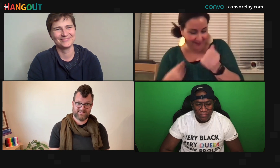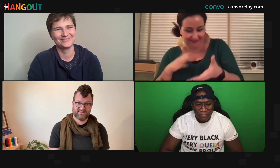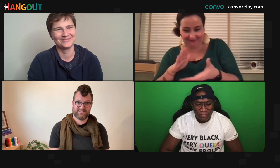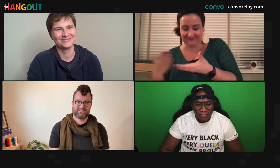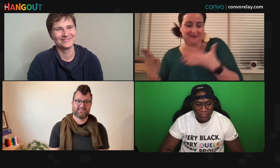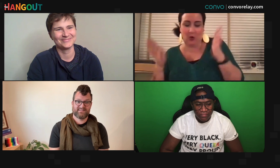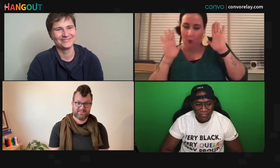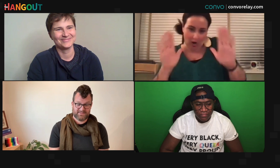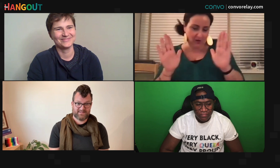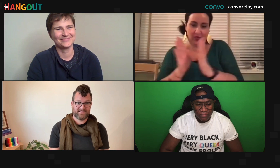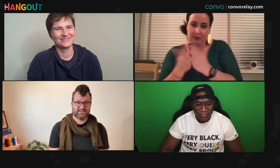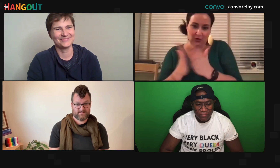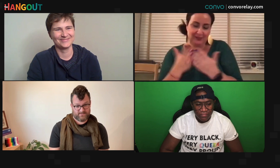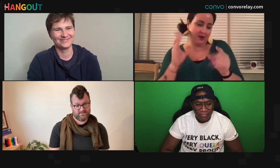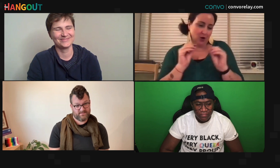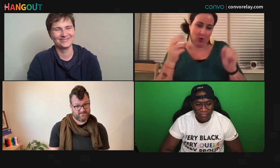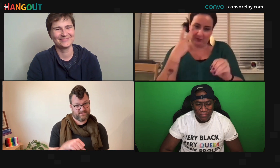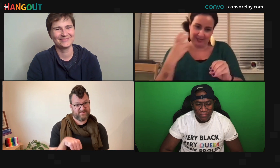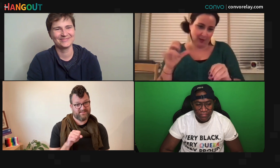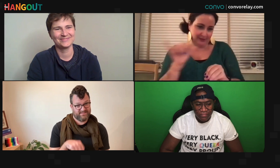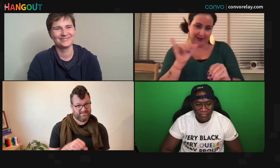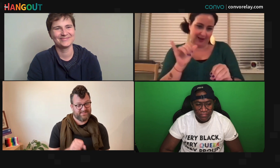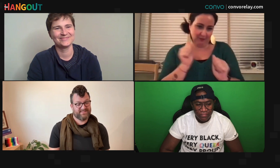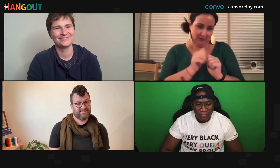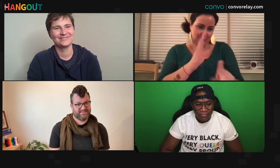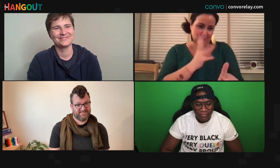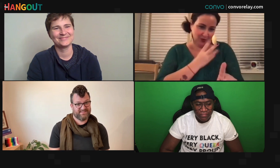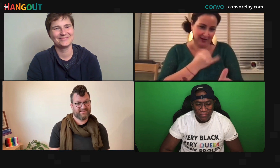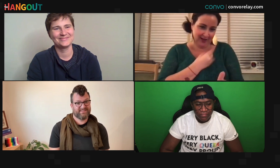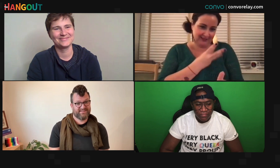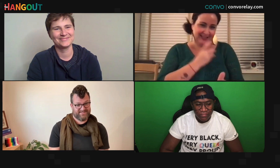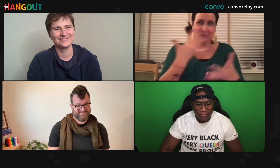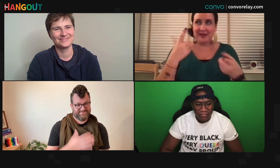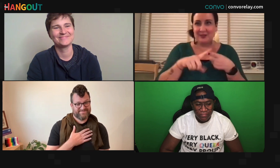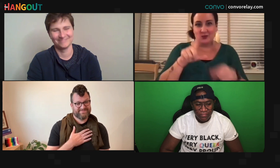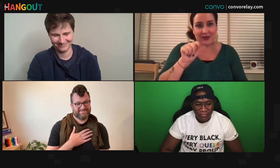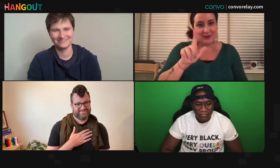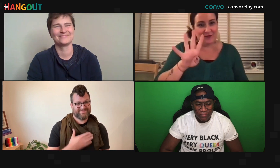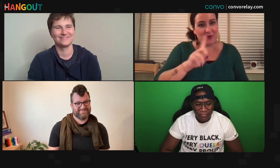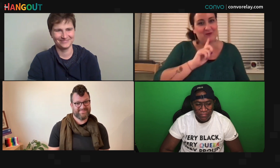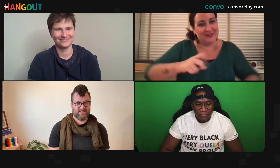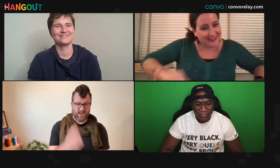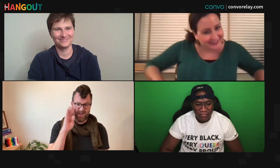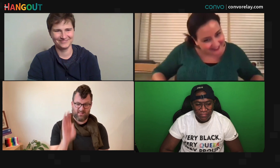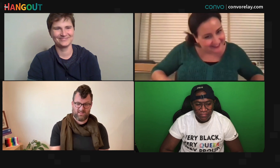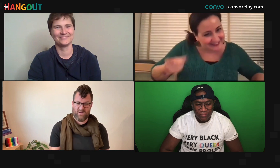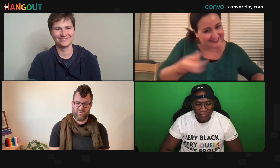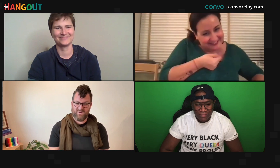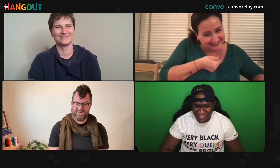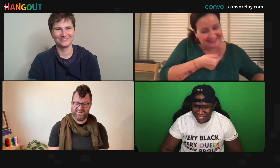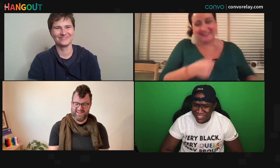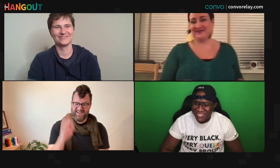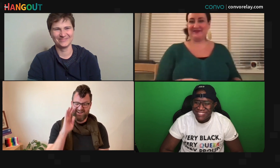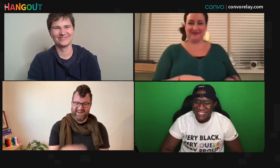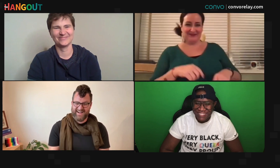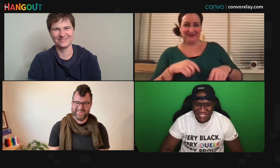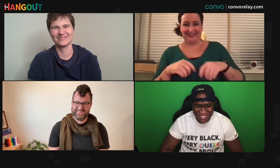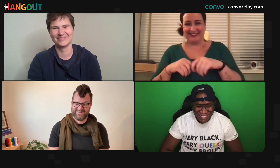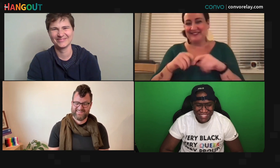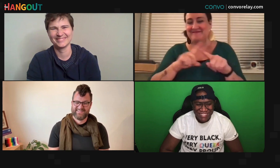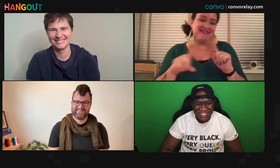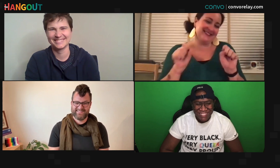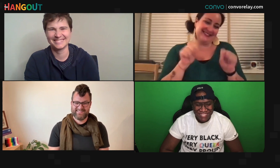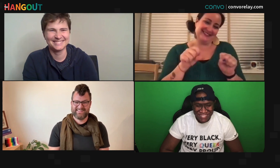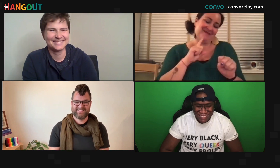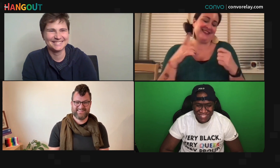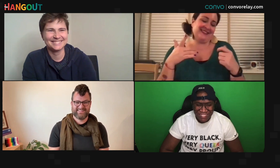a positive response. I've looked at both. They're wonderful books. And it's no doubt, Jonas, that yours is going to be the exact